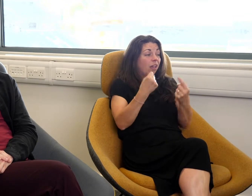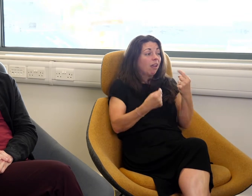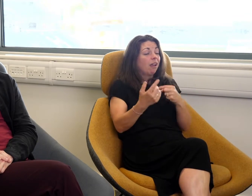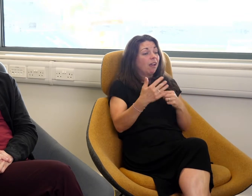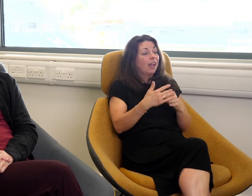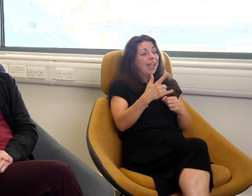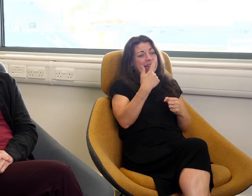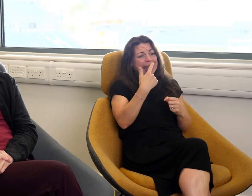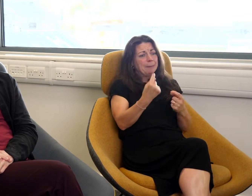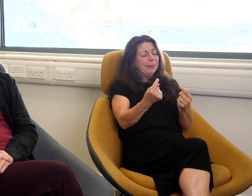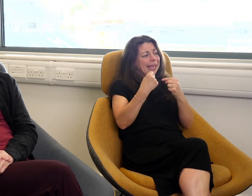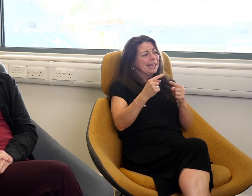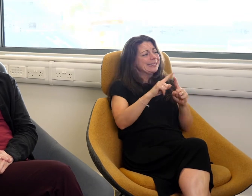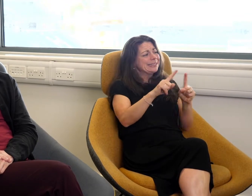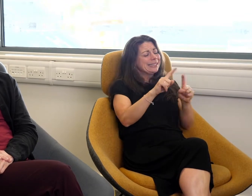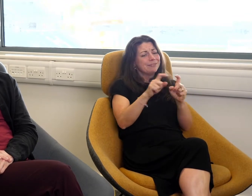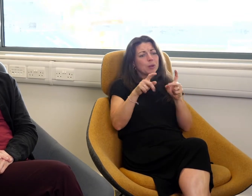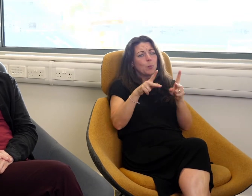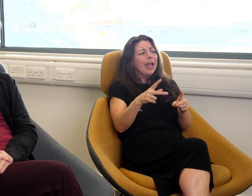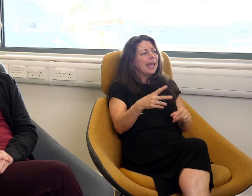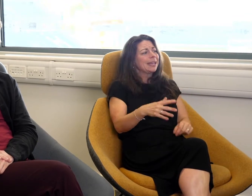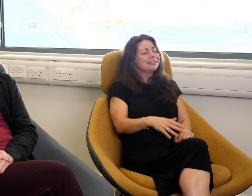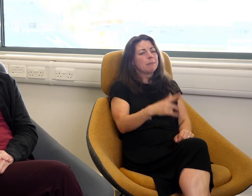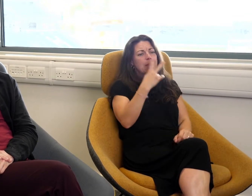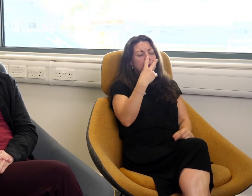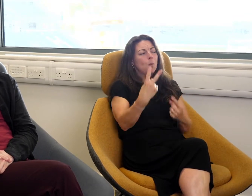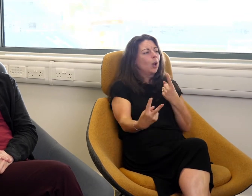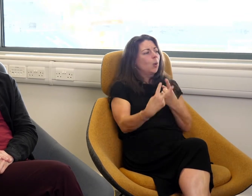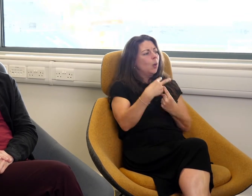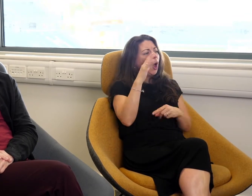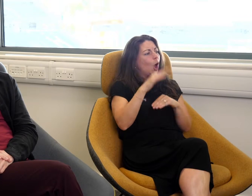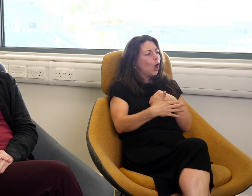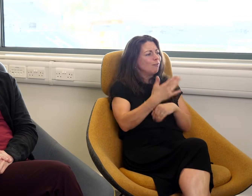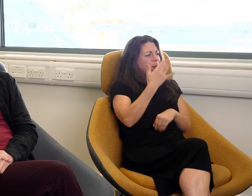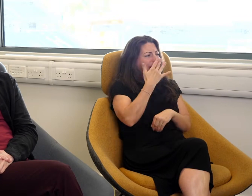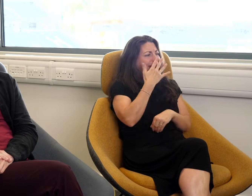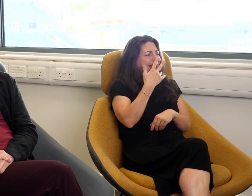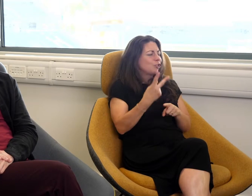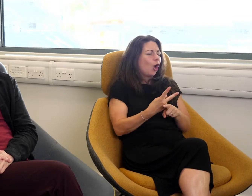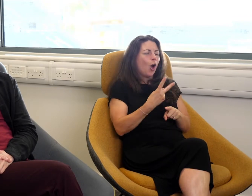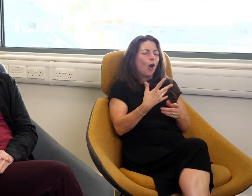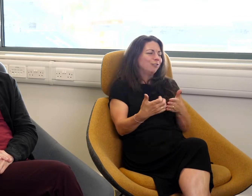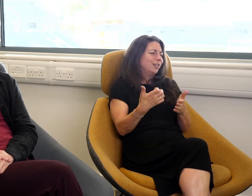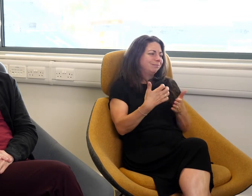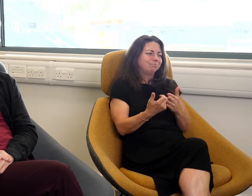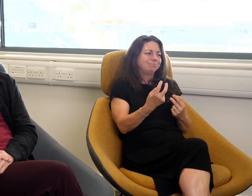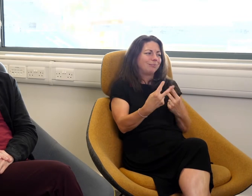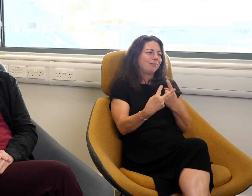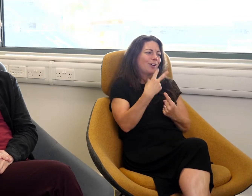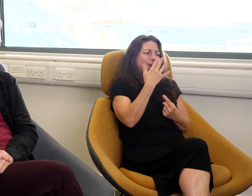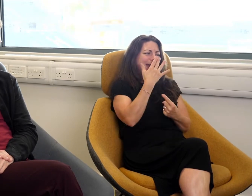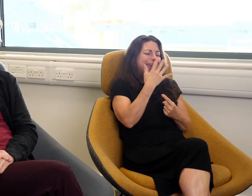aspects. People have a go at my age reasonably often, but to be honest, I think it's the sort of people that would have a go at